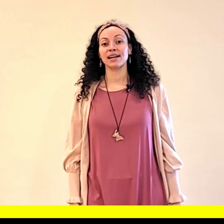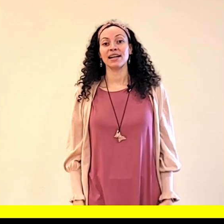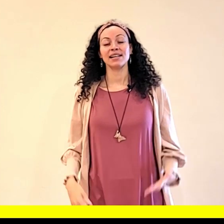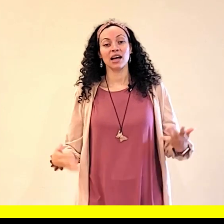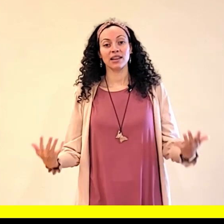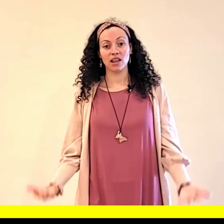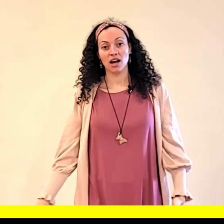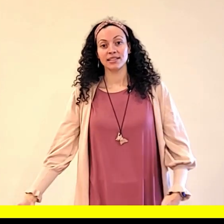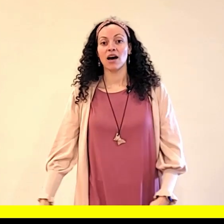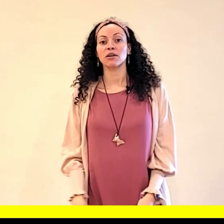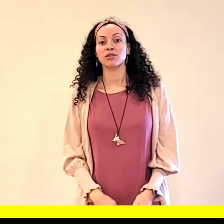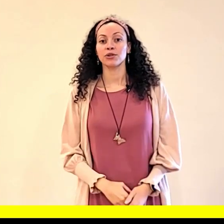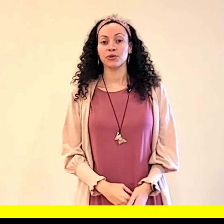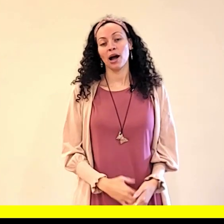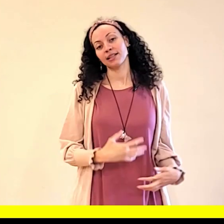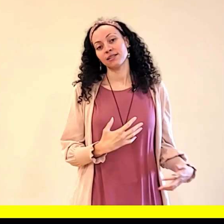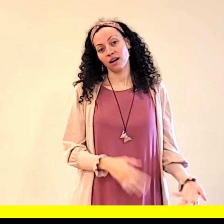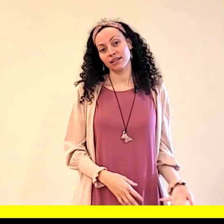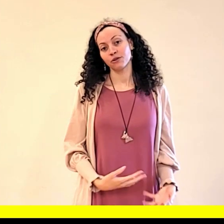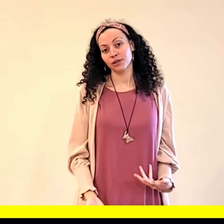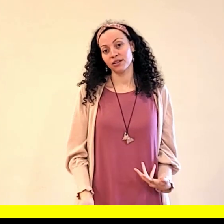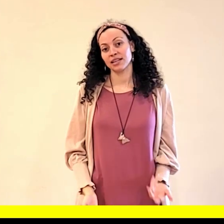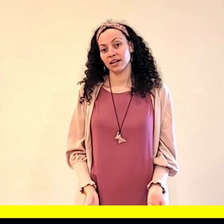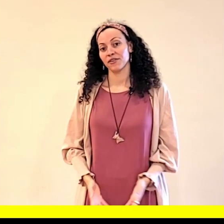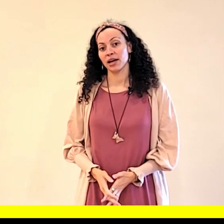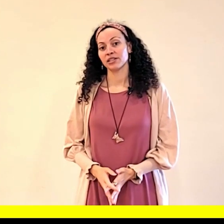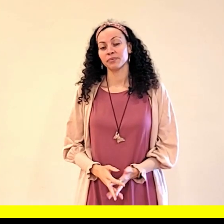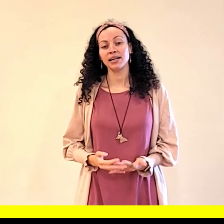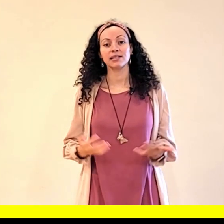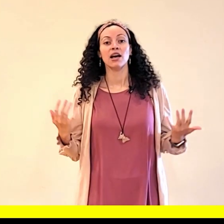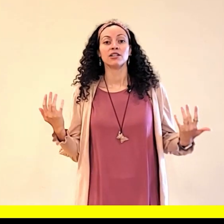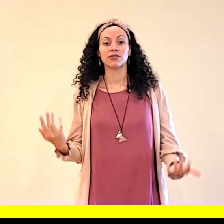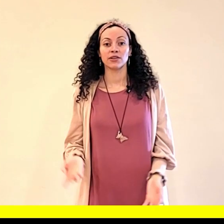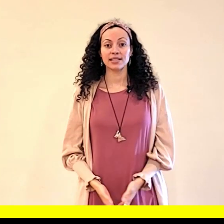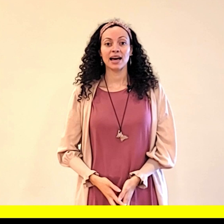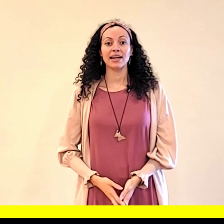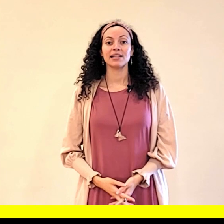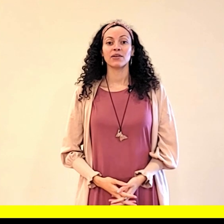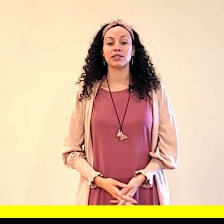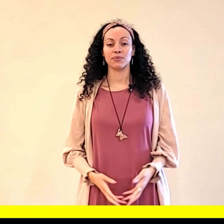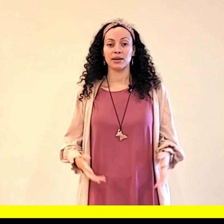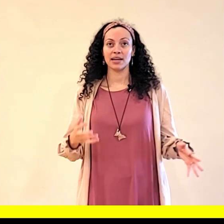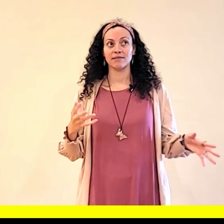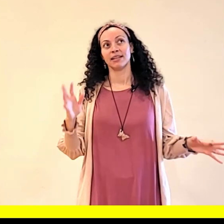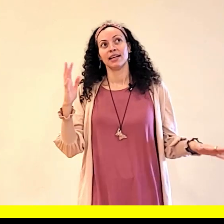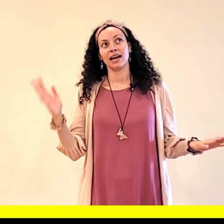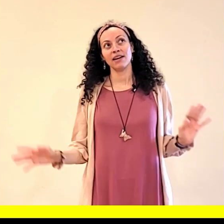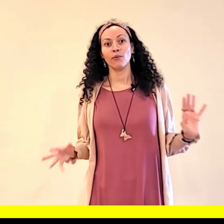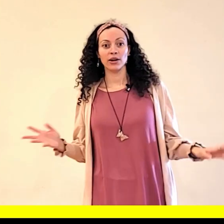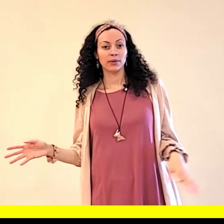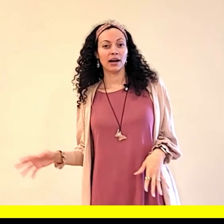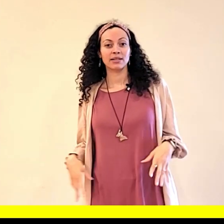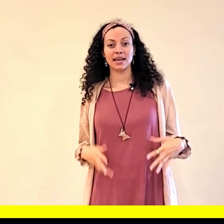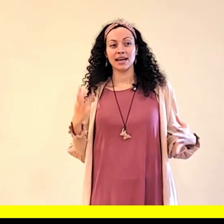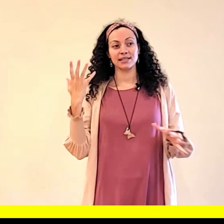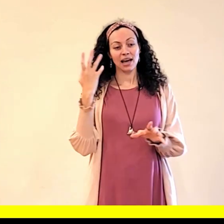Our next sign is a lockdown, because we do practice lockdown drills here at Vocation Plus. So for this sign, it's going to be kind of a